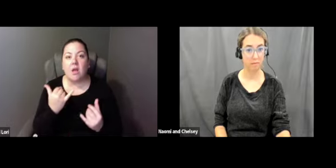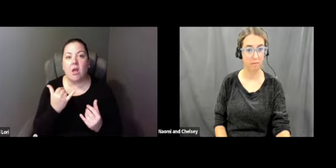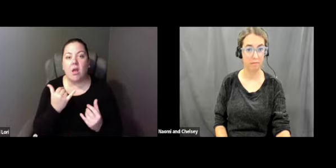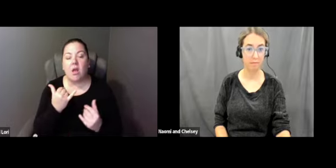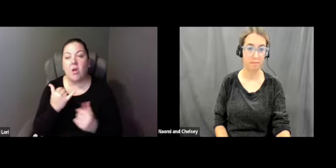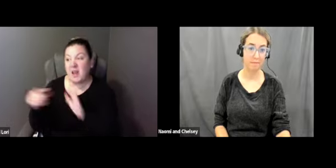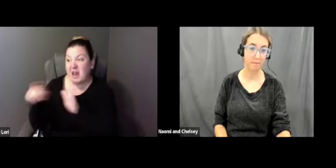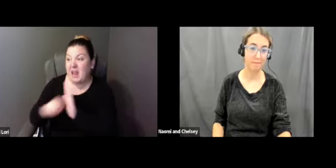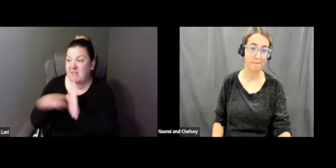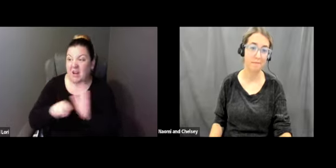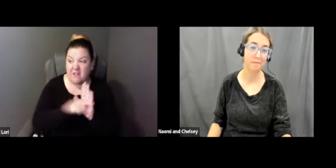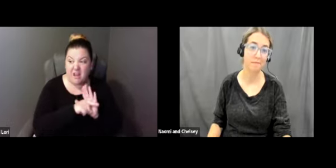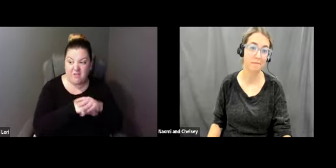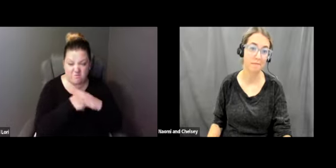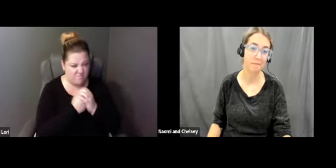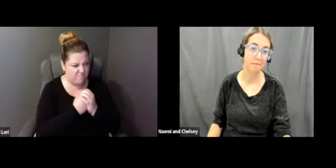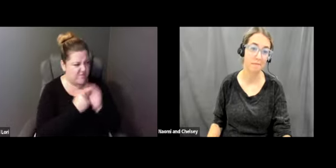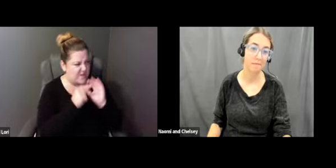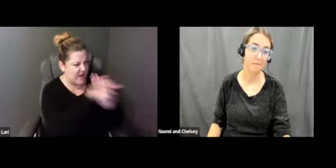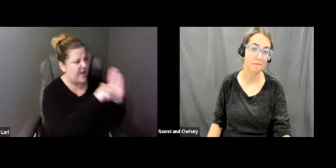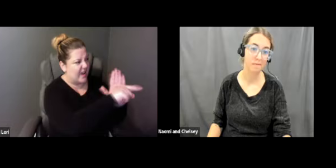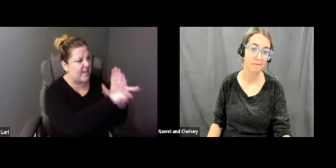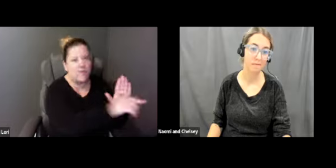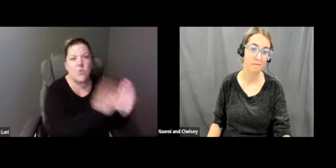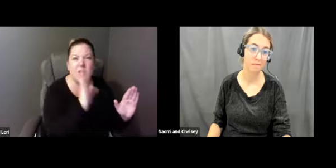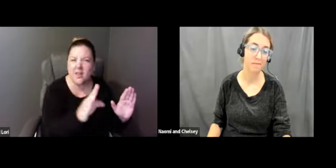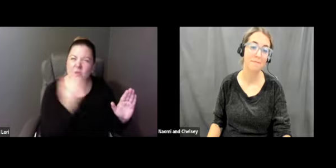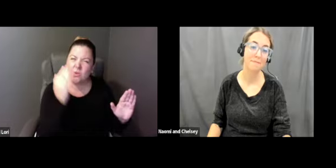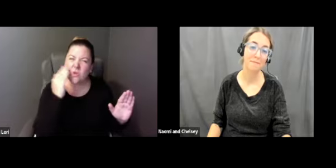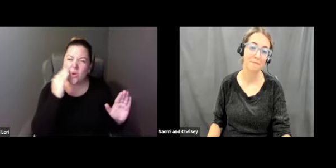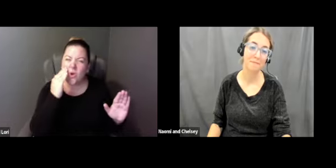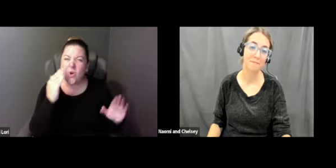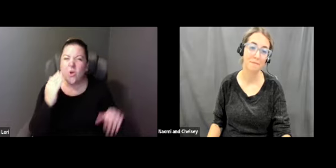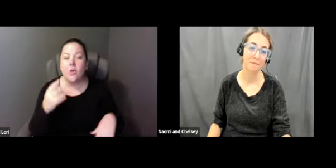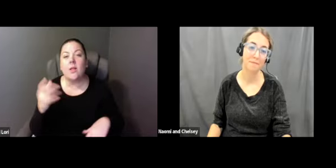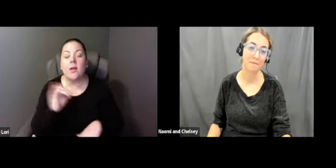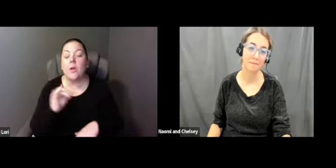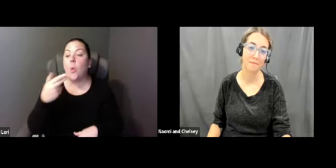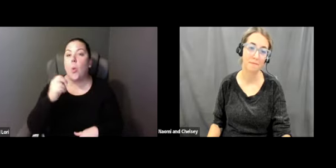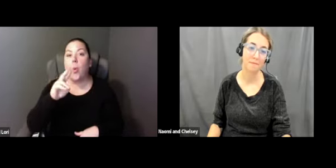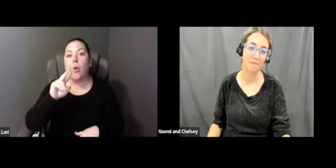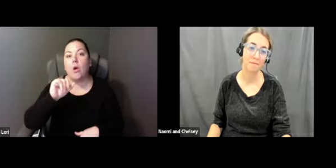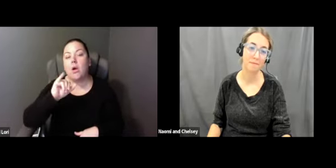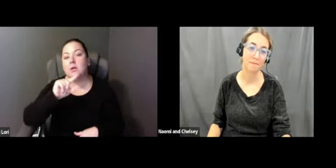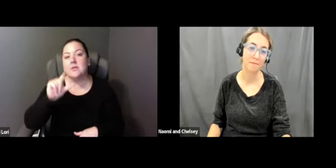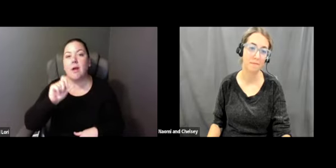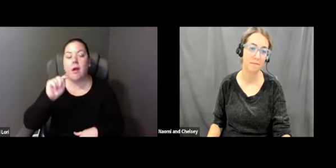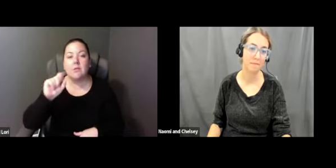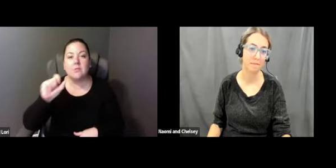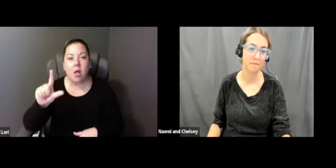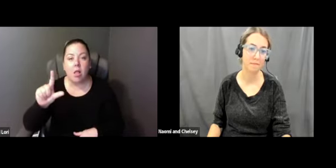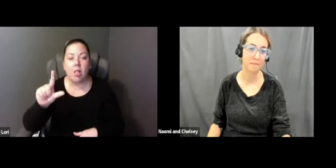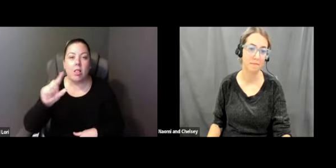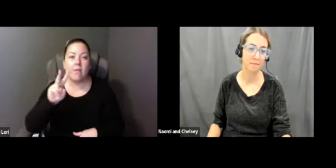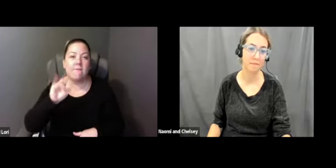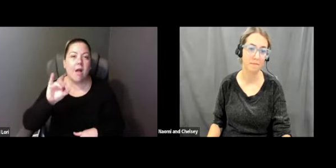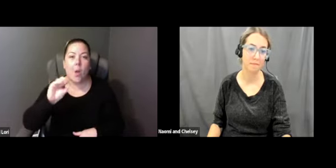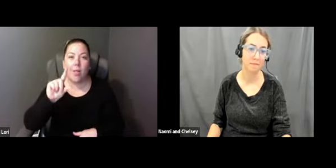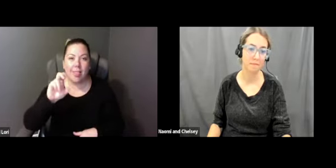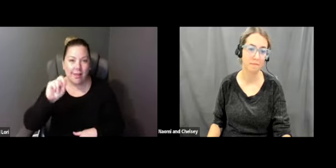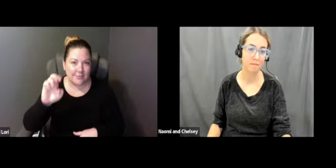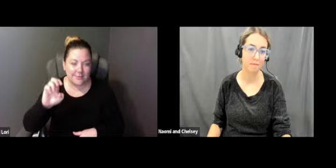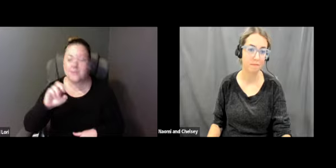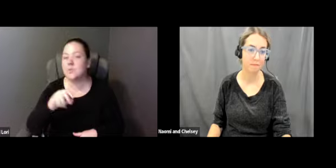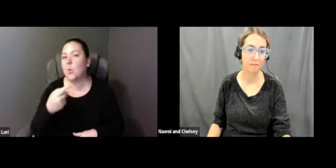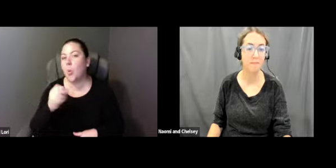working with marginalized communities, will experience horizontal oppression. And sometimes that gets taken out in